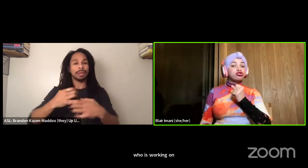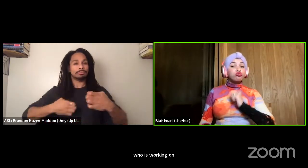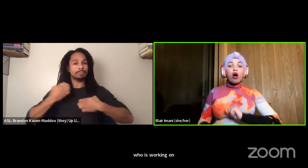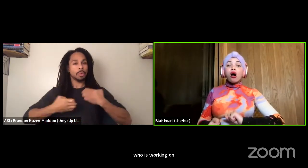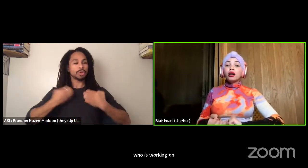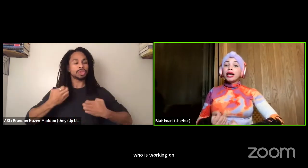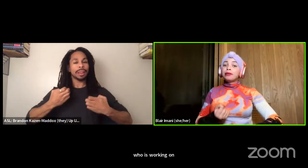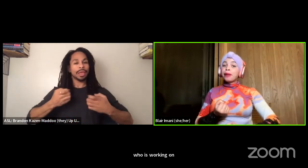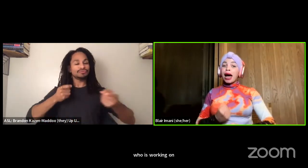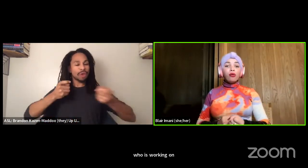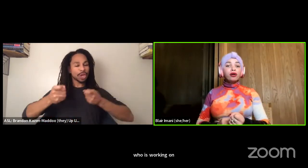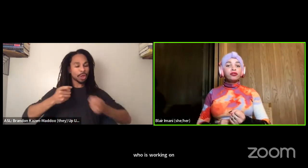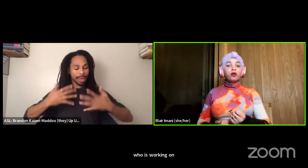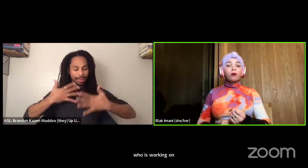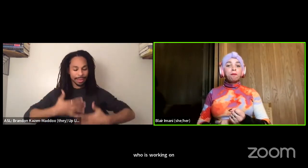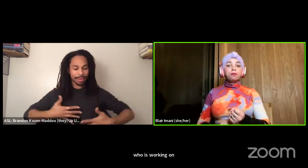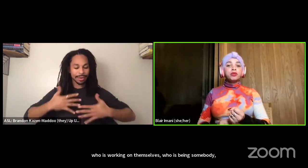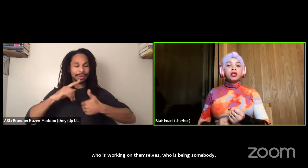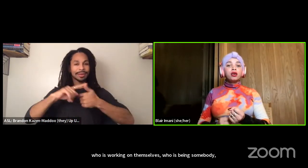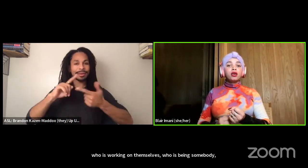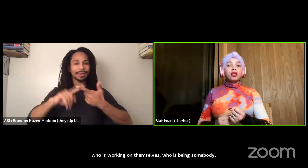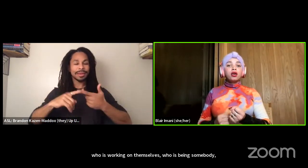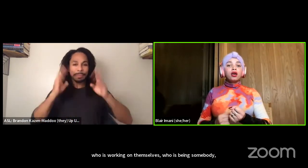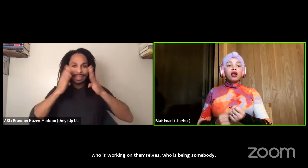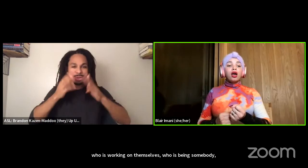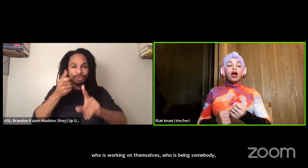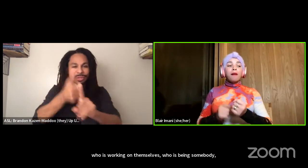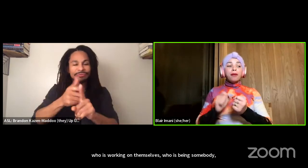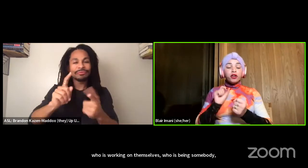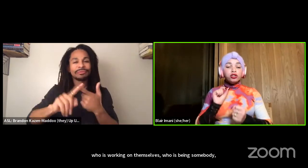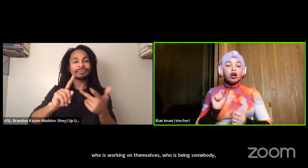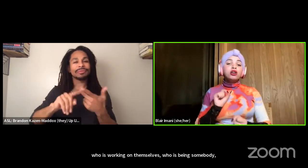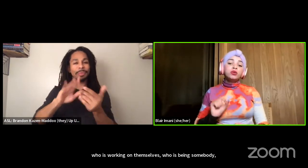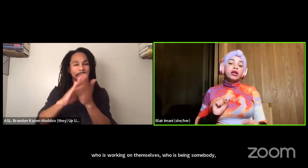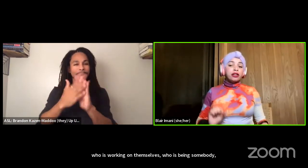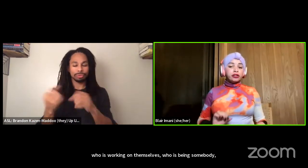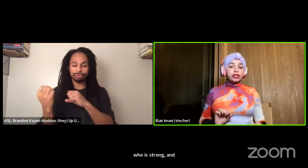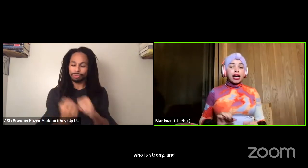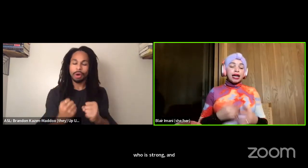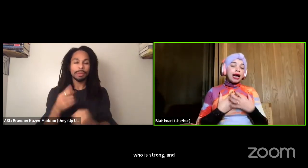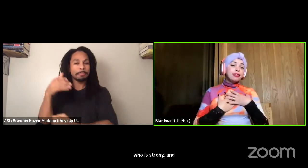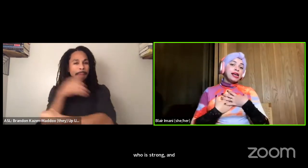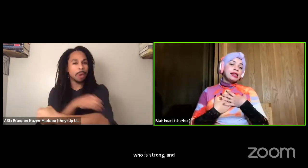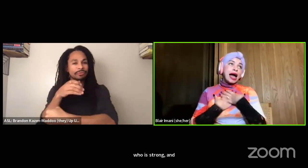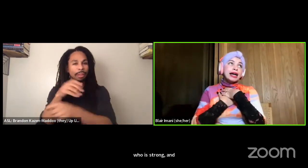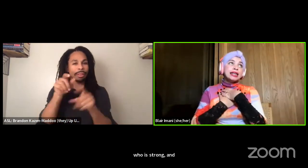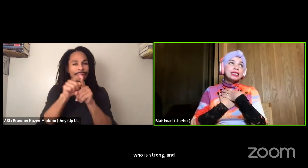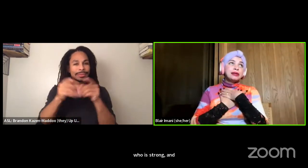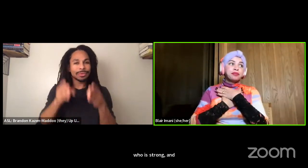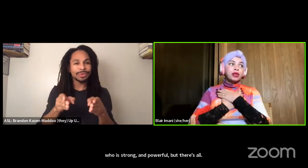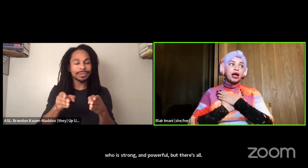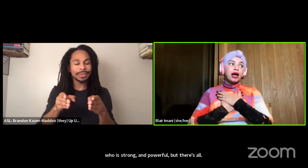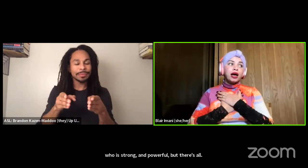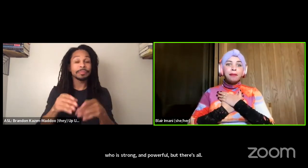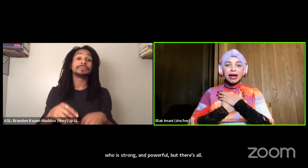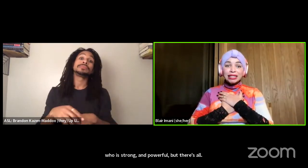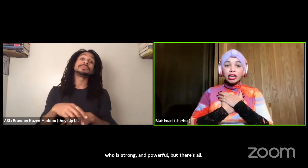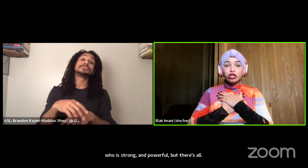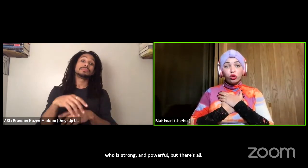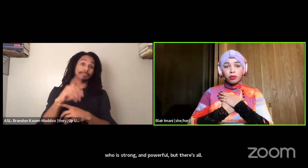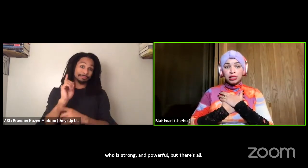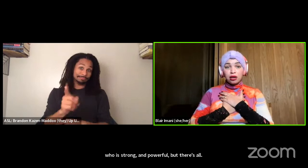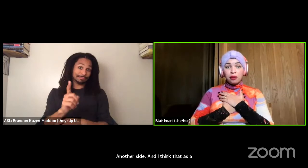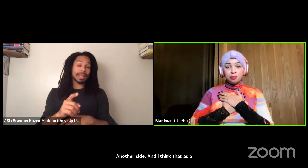who is strong and powerful. But there's also another side. And I think that as